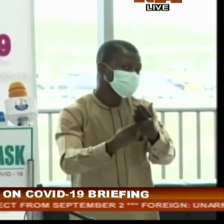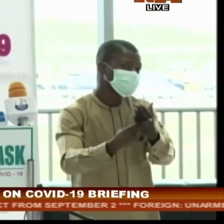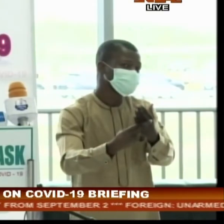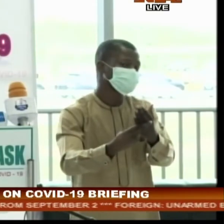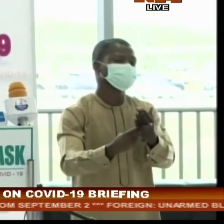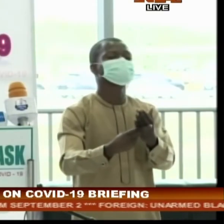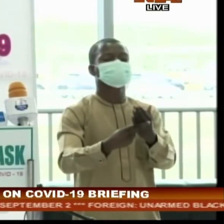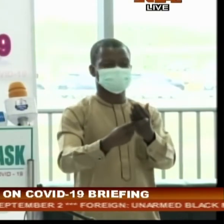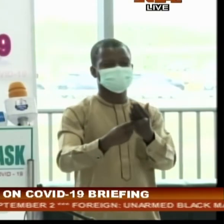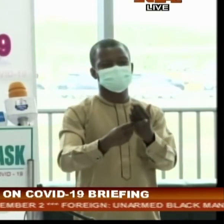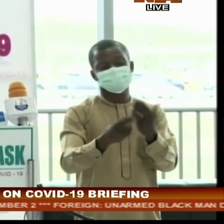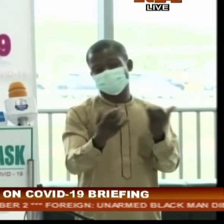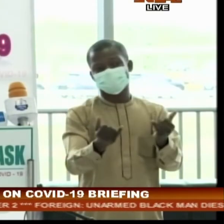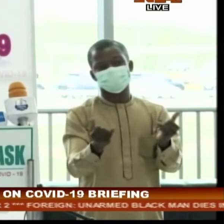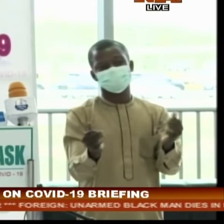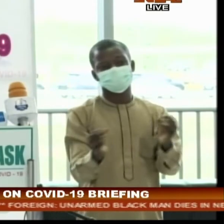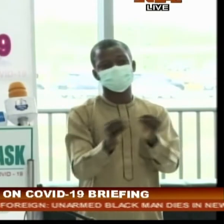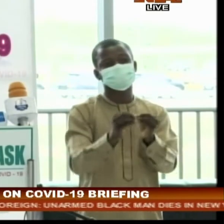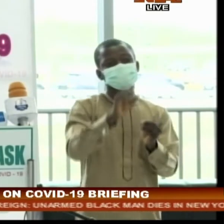it rose to